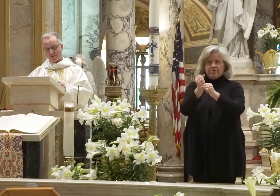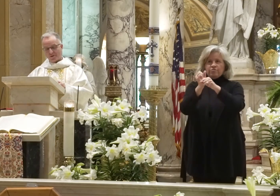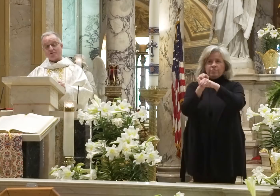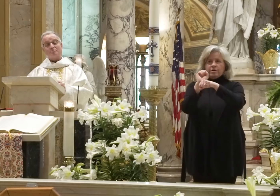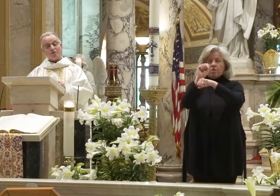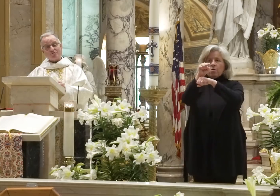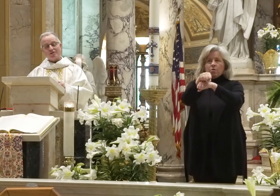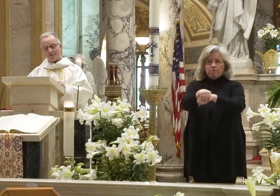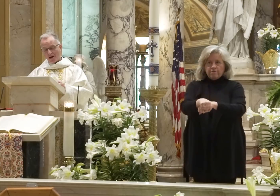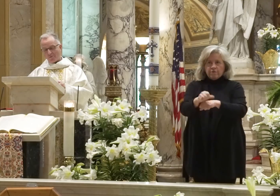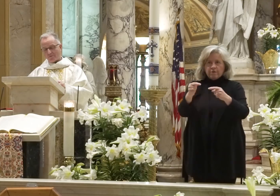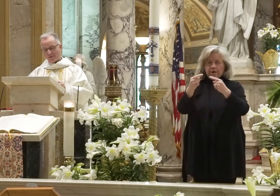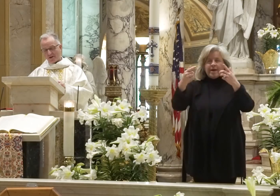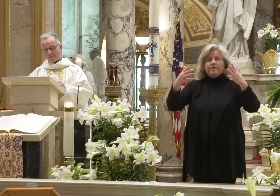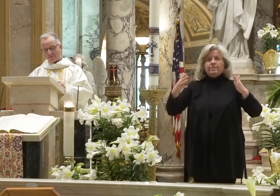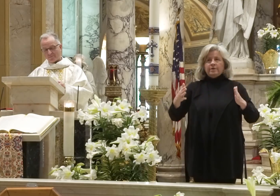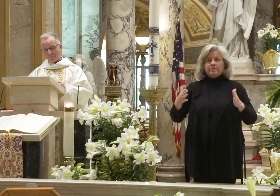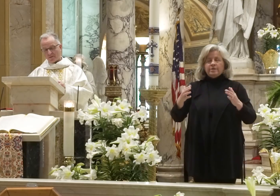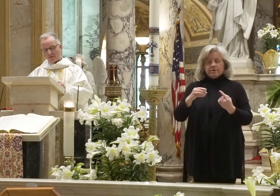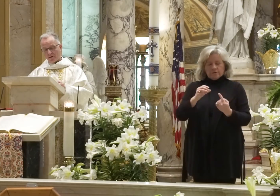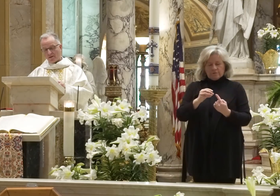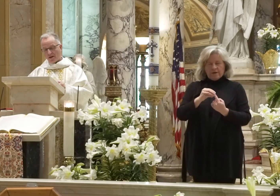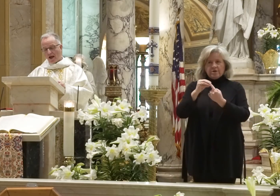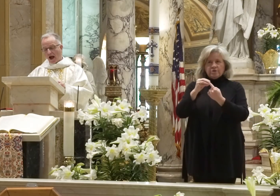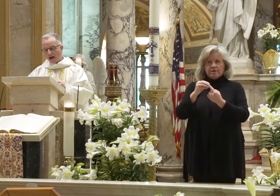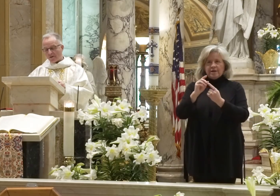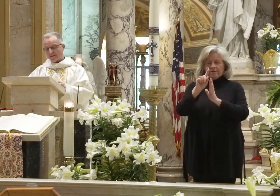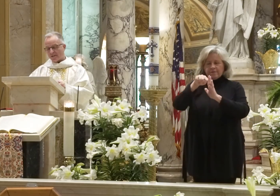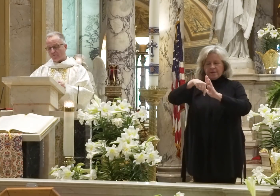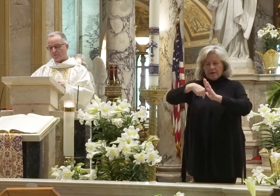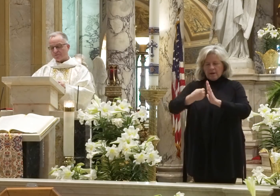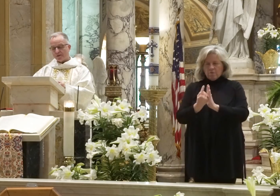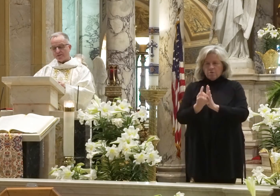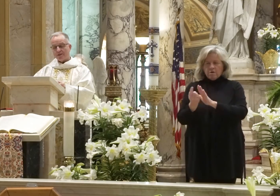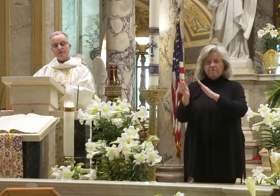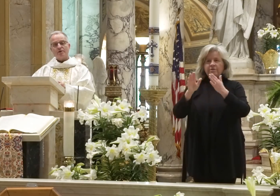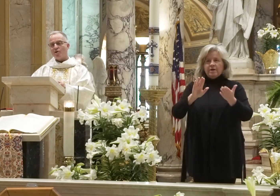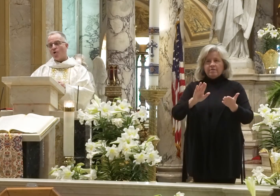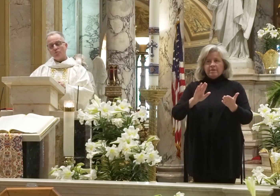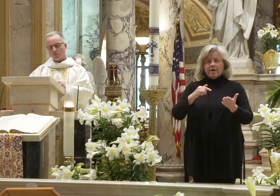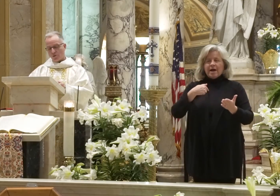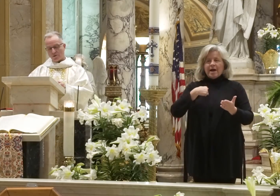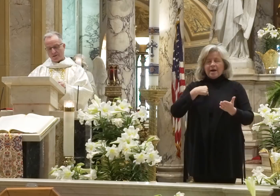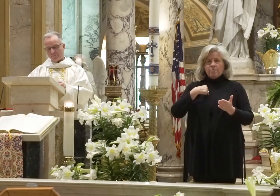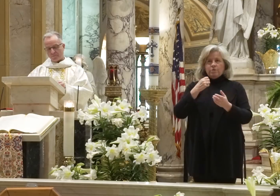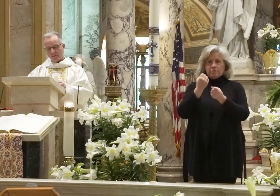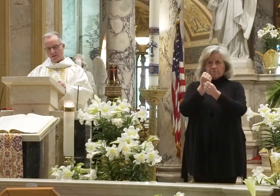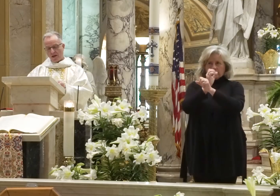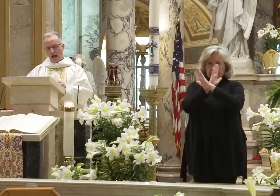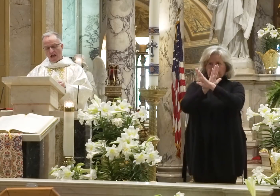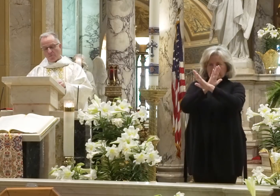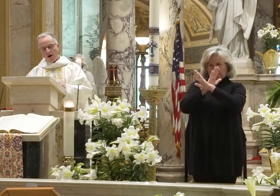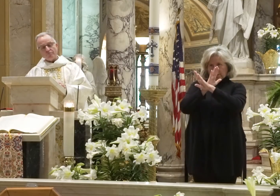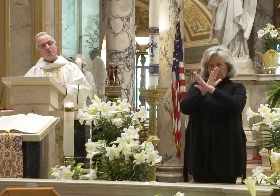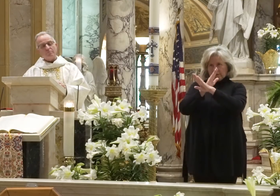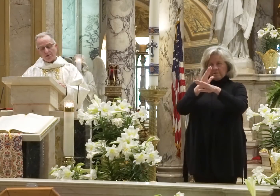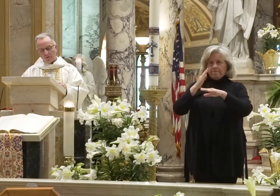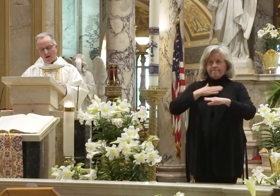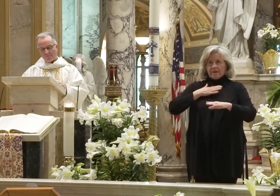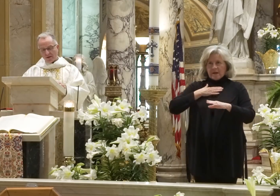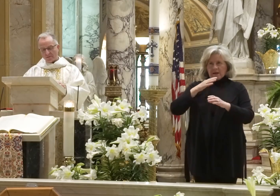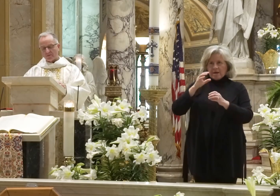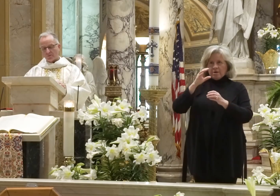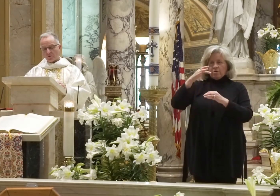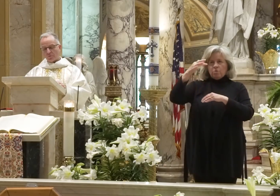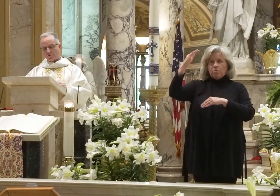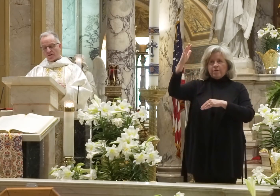earth, especially at the hour of death. I myself will defend it as my own glory. I am offering people